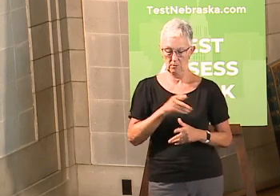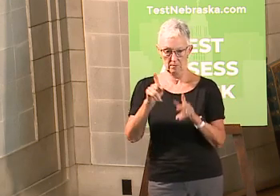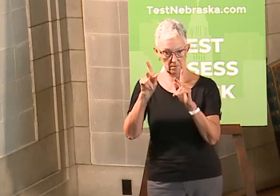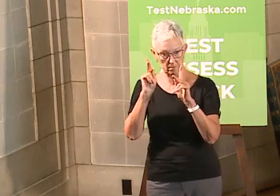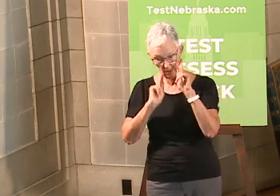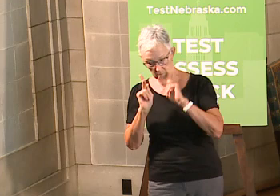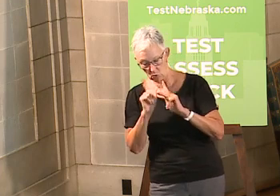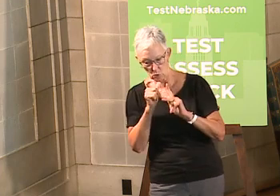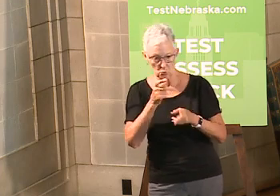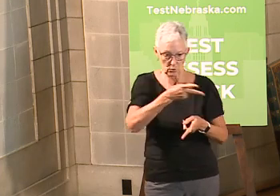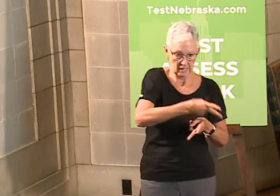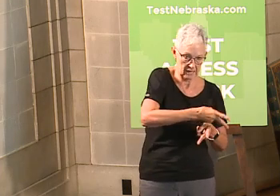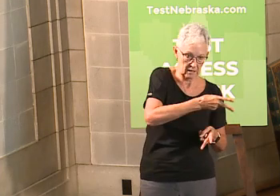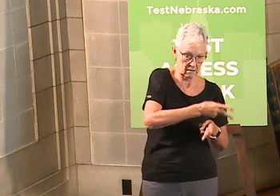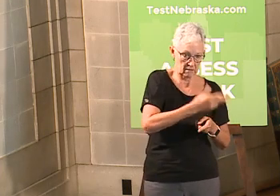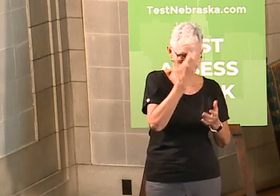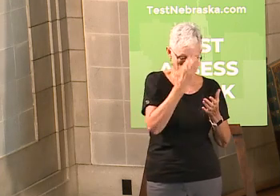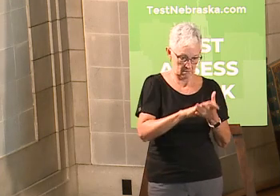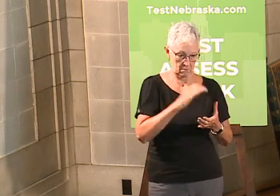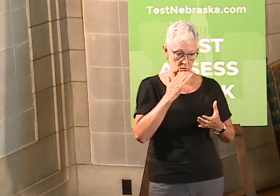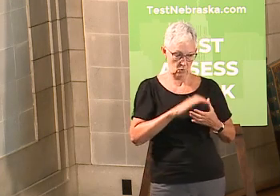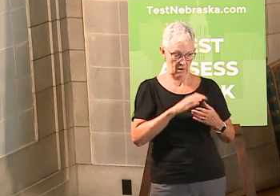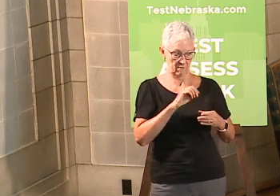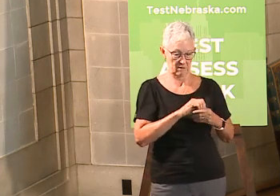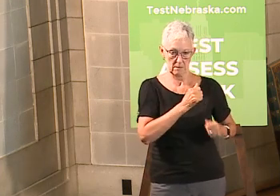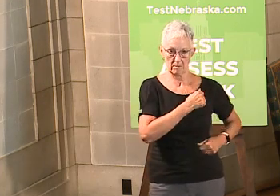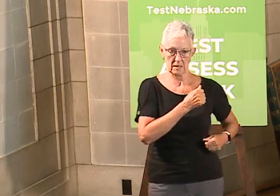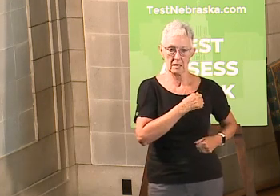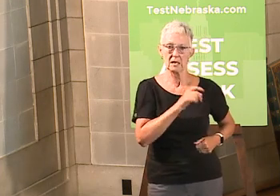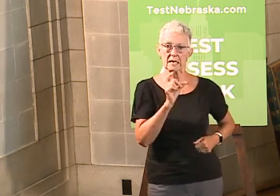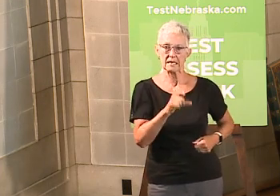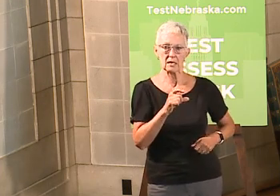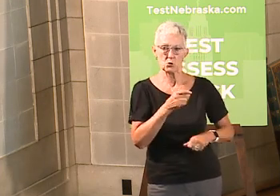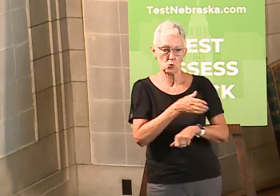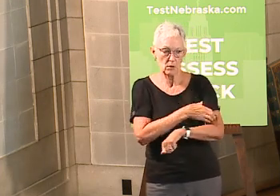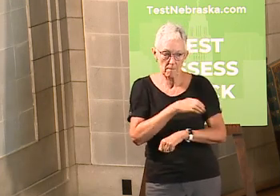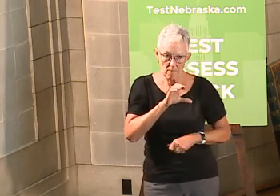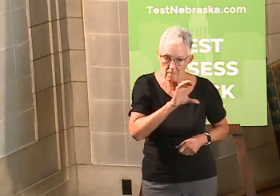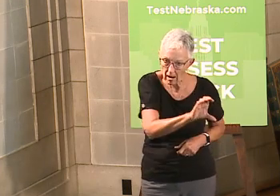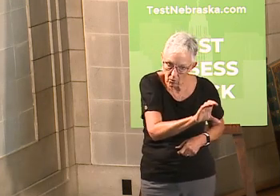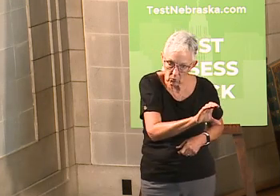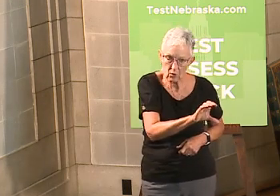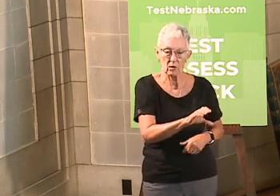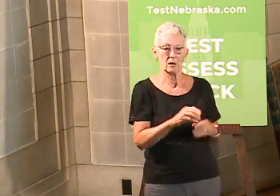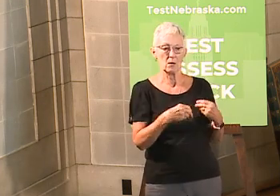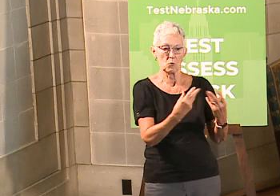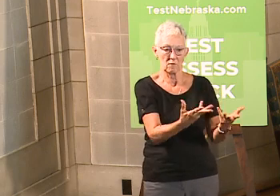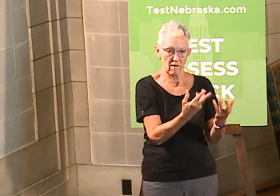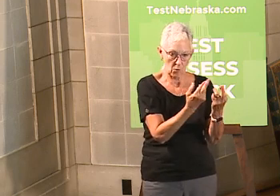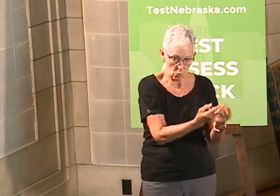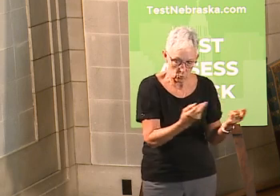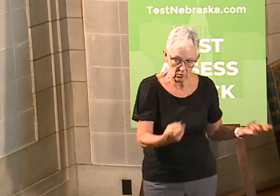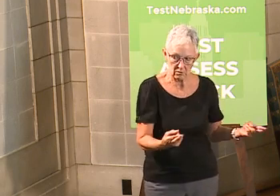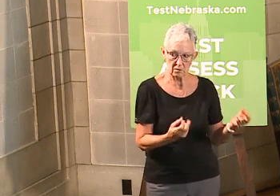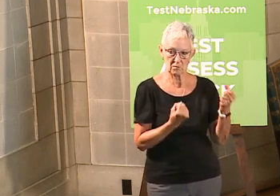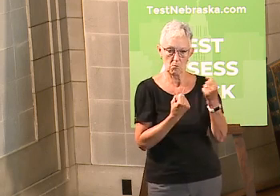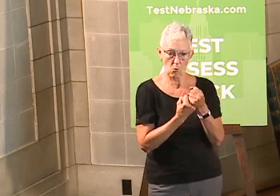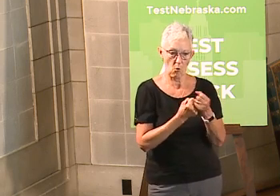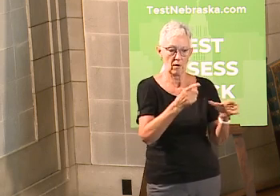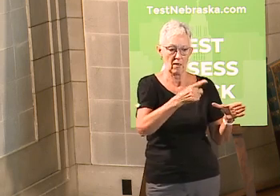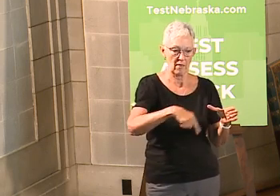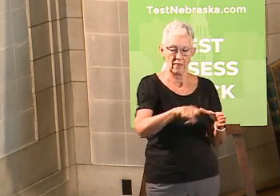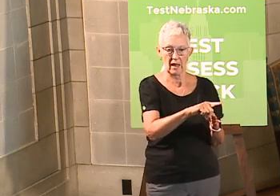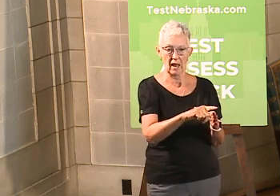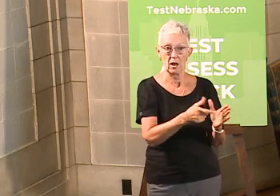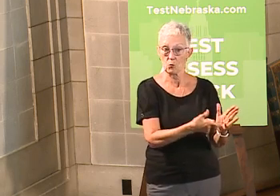caregivers by empowering them, honoring them, and providing them with the resources and support they need and